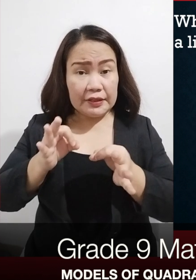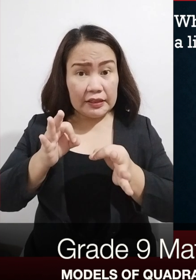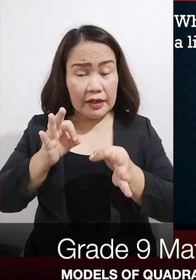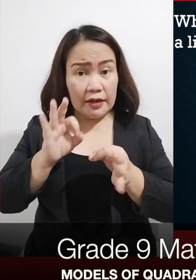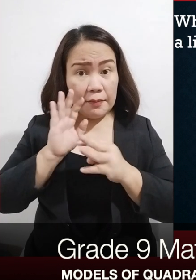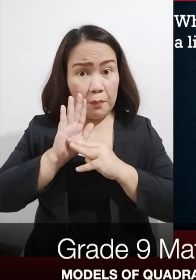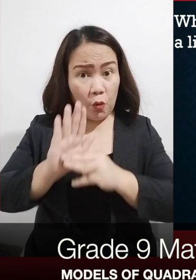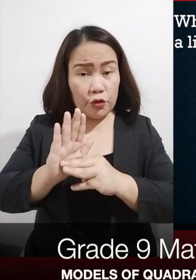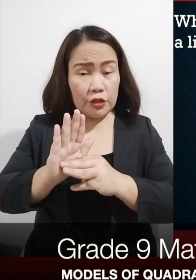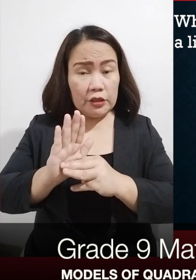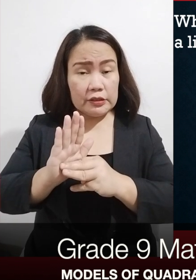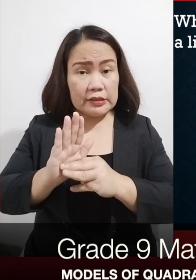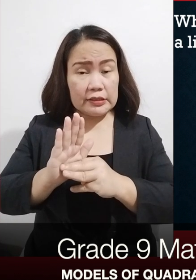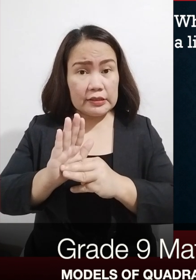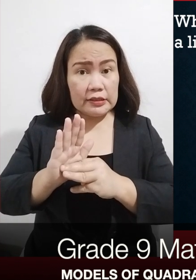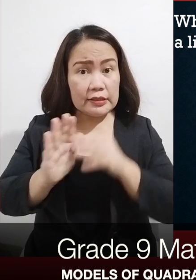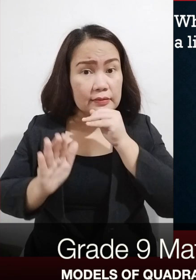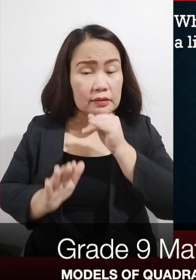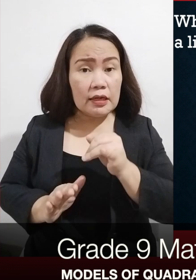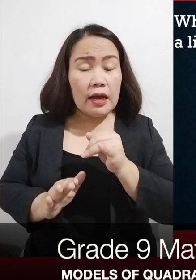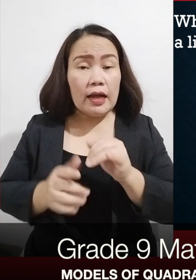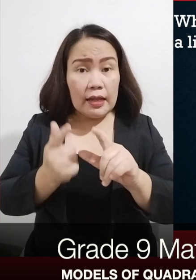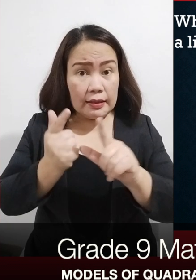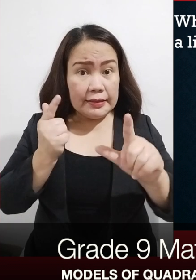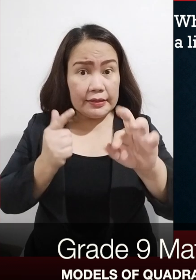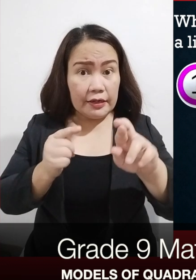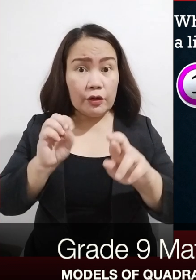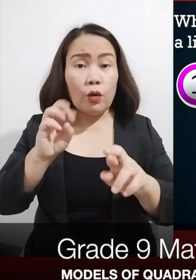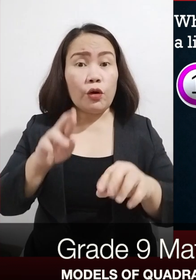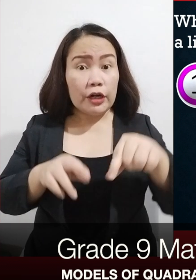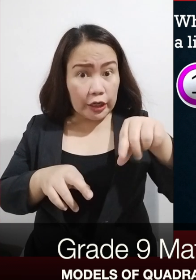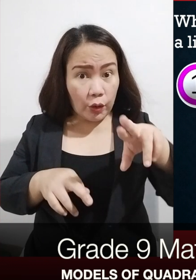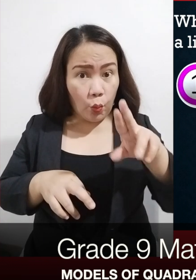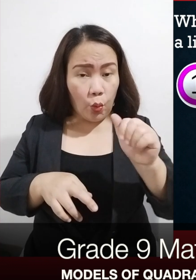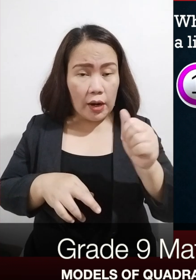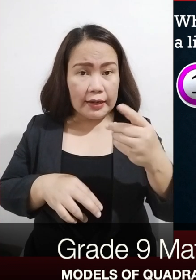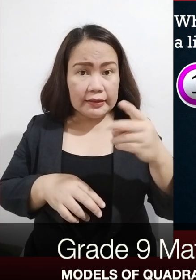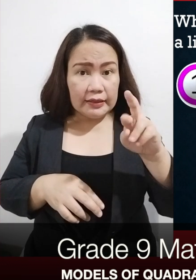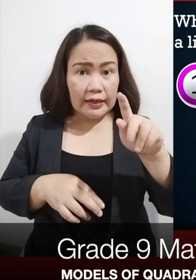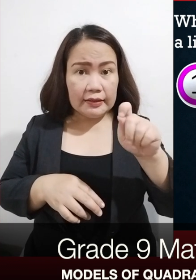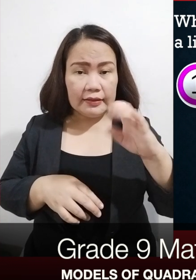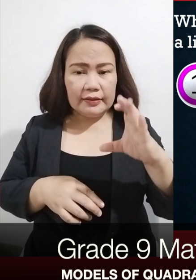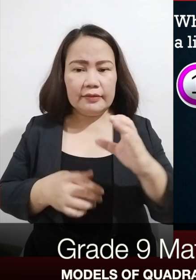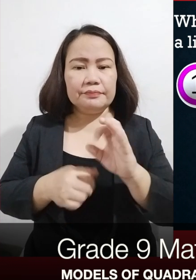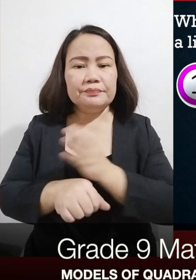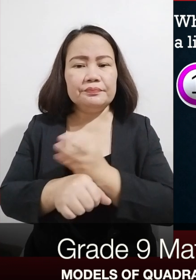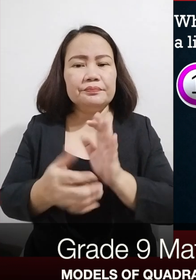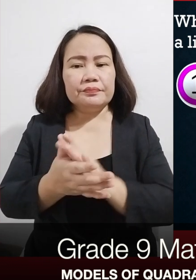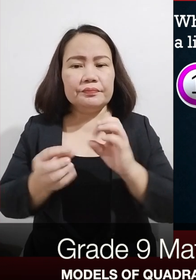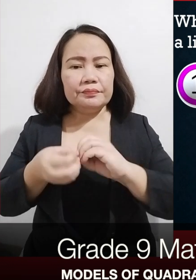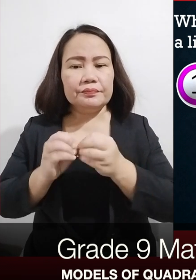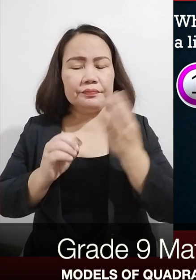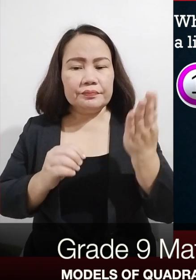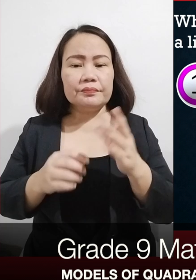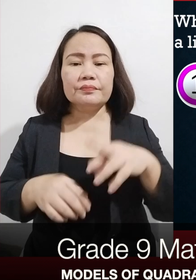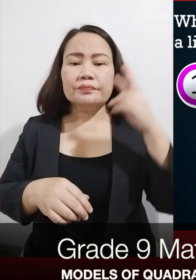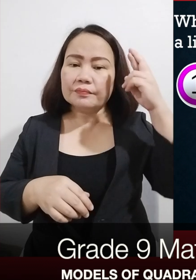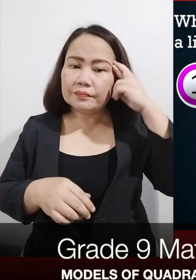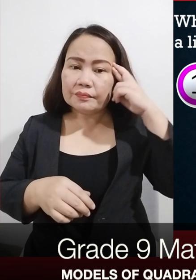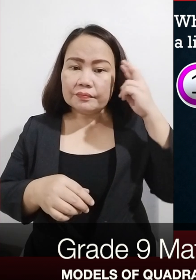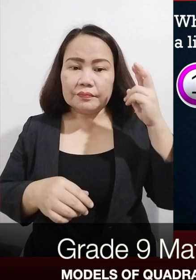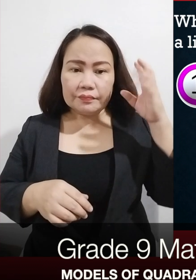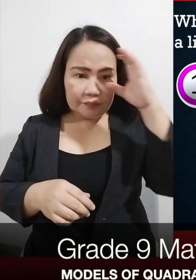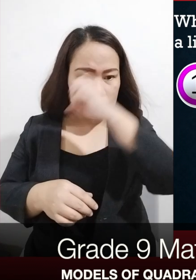models are linear function or quadratic function. Number 1. Richard predicted that the number of mango